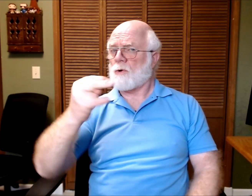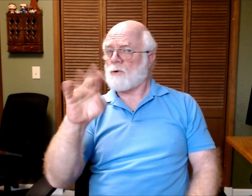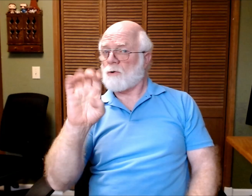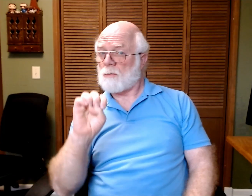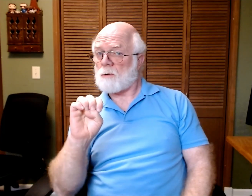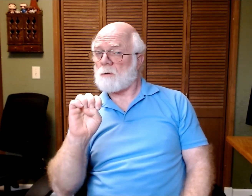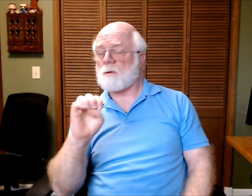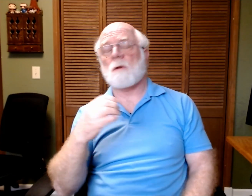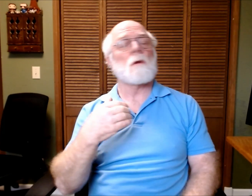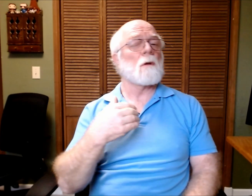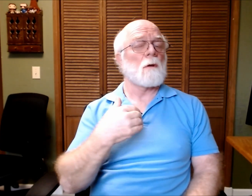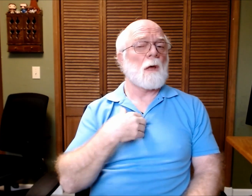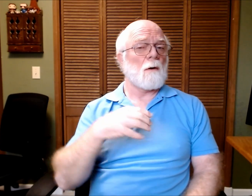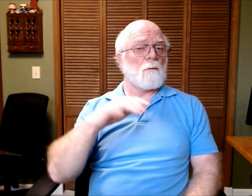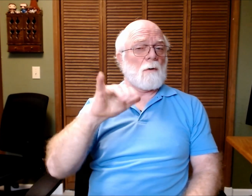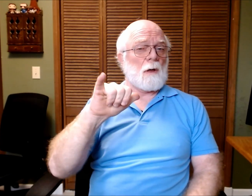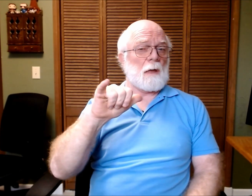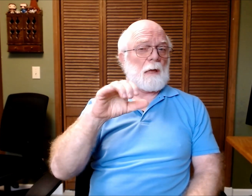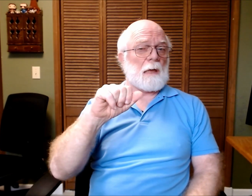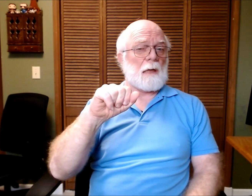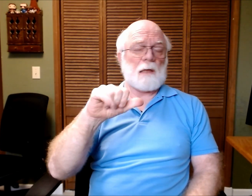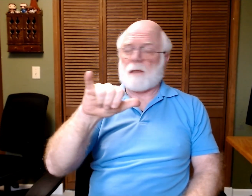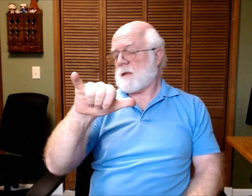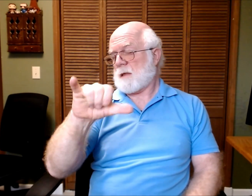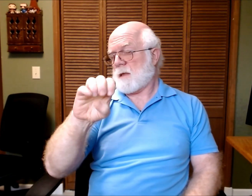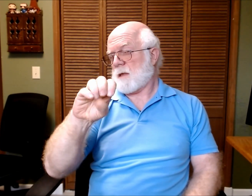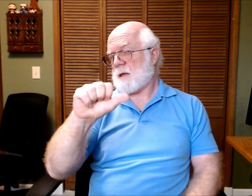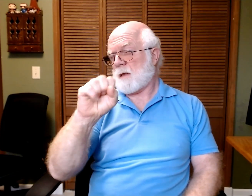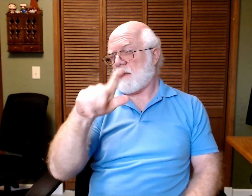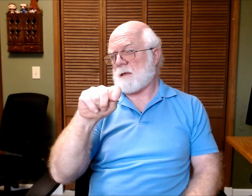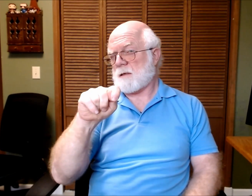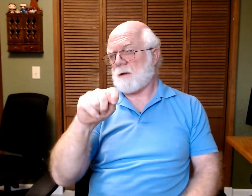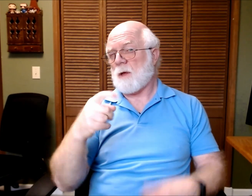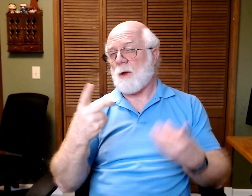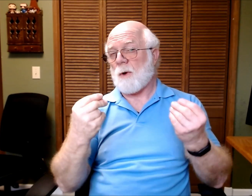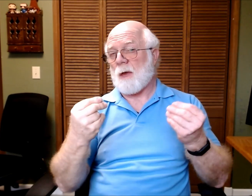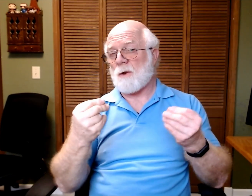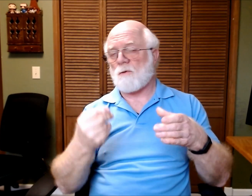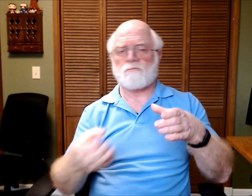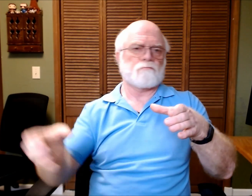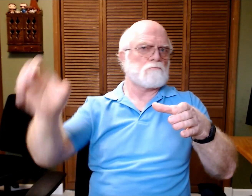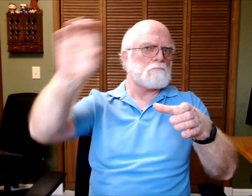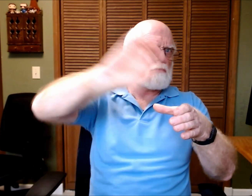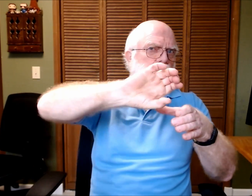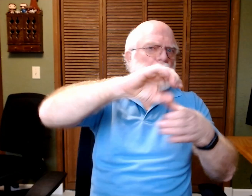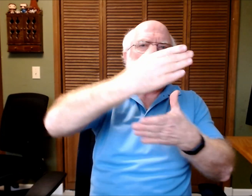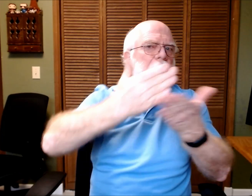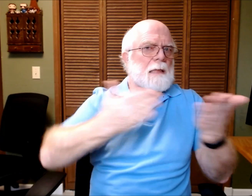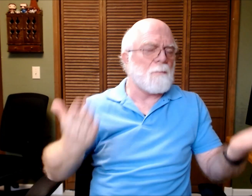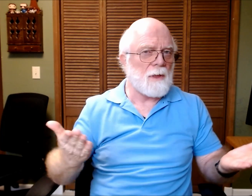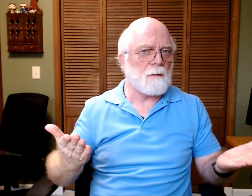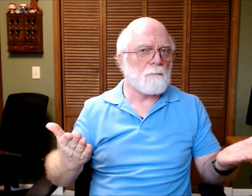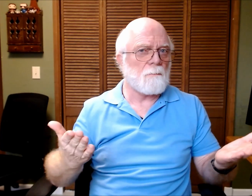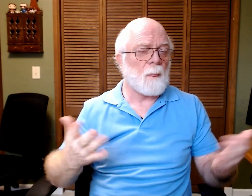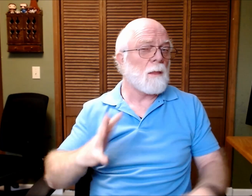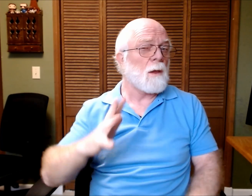you have your juice, you have your yeast. What do? You put it into something,